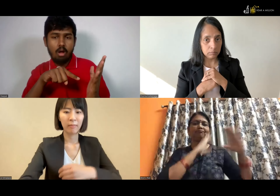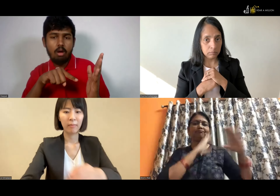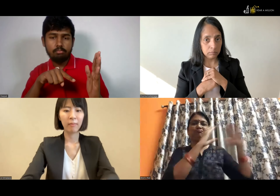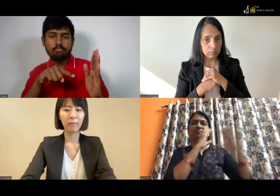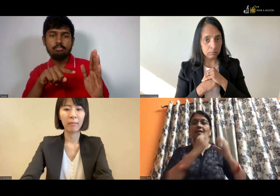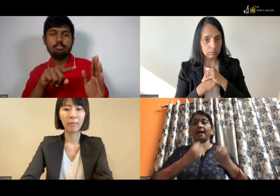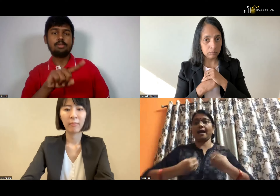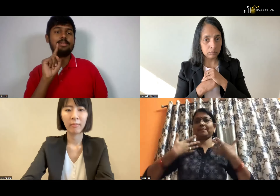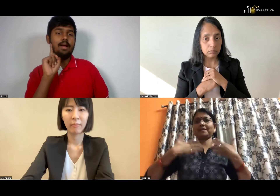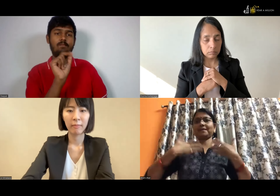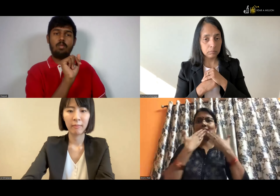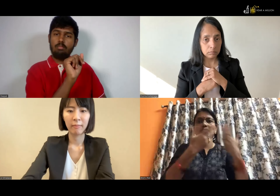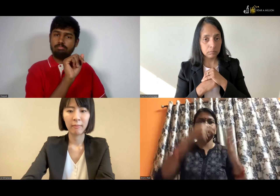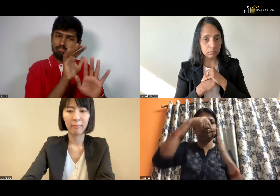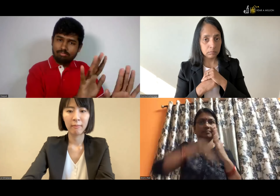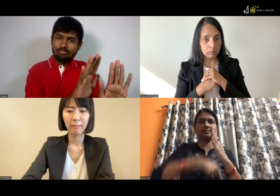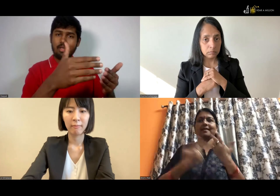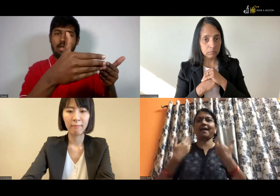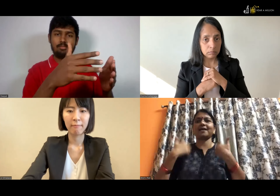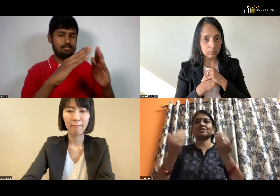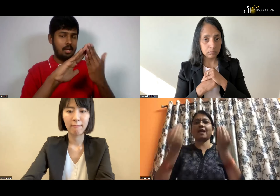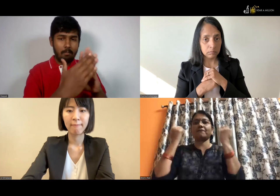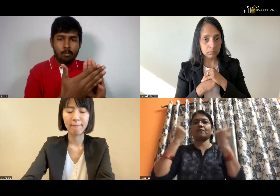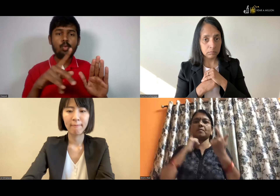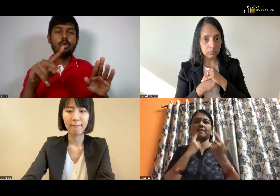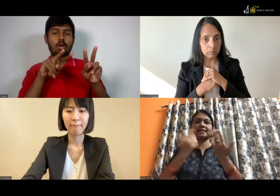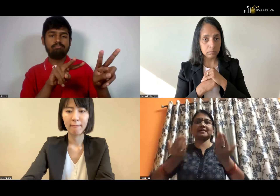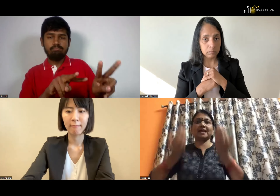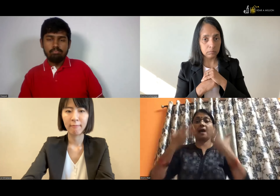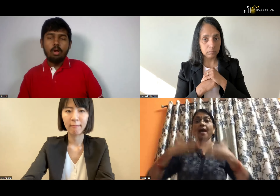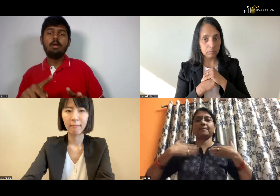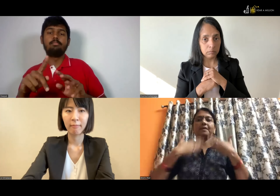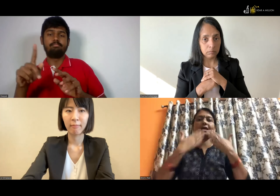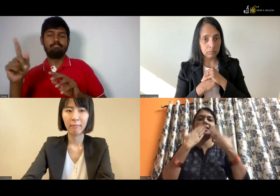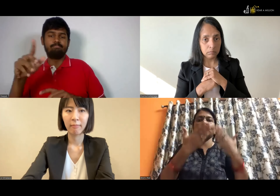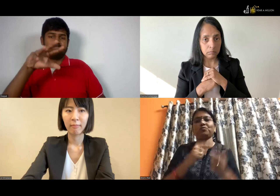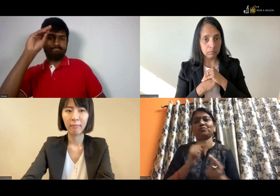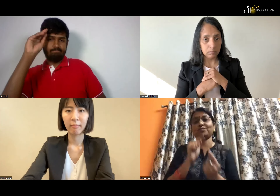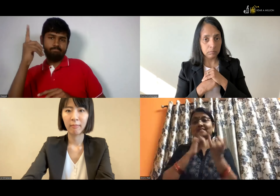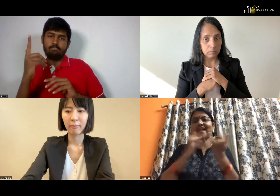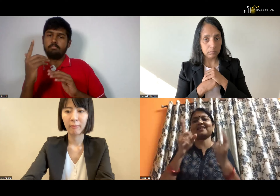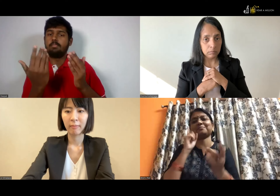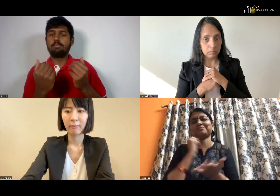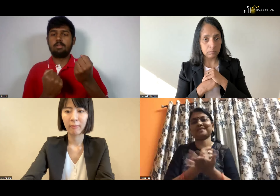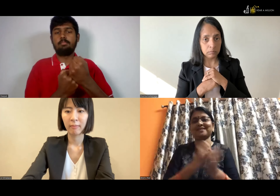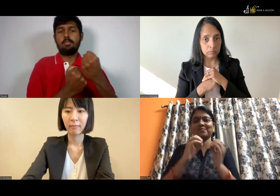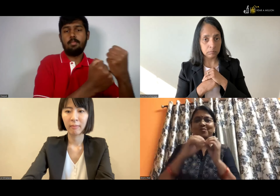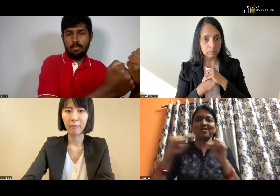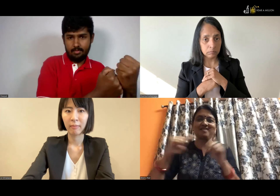learn a basic signs and hearing people can communicate with us. So then we will feel thankful towards them.